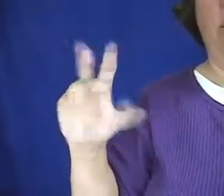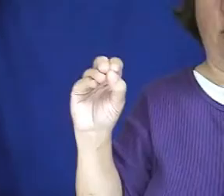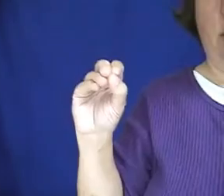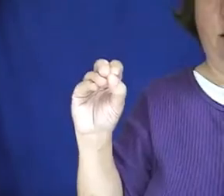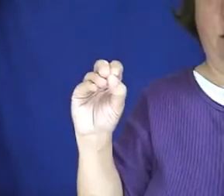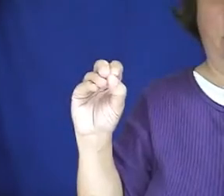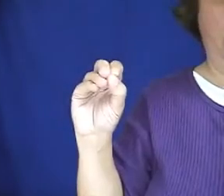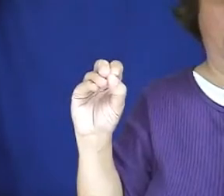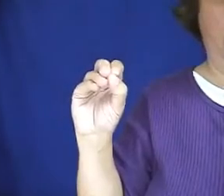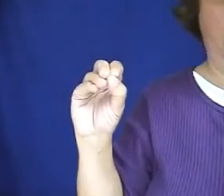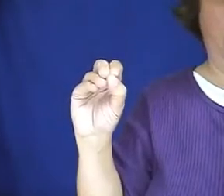530.